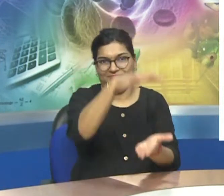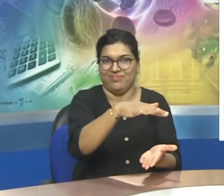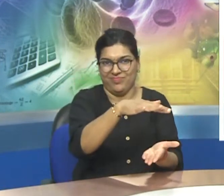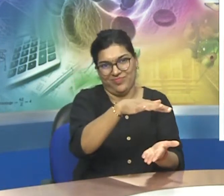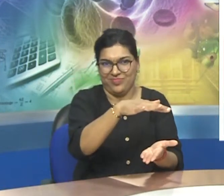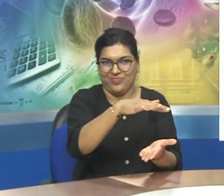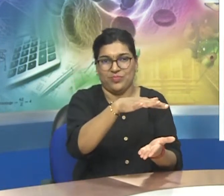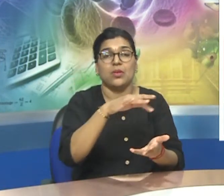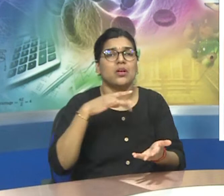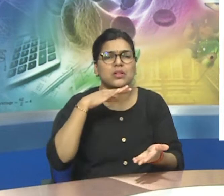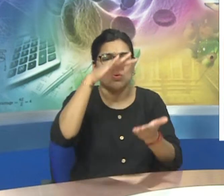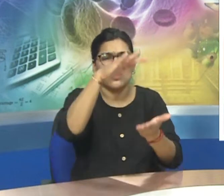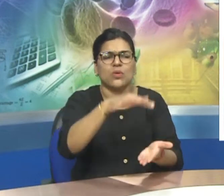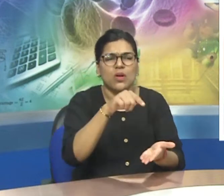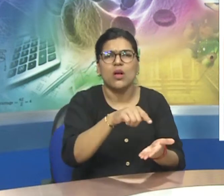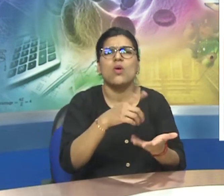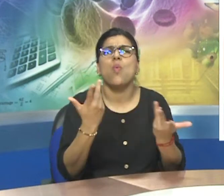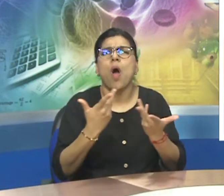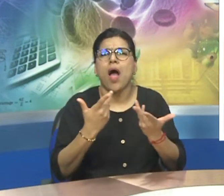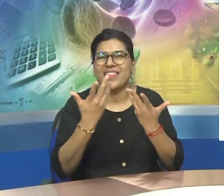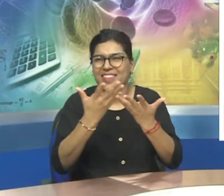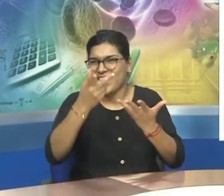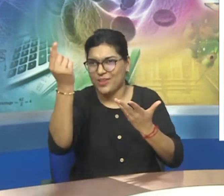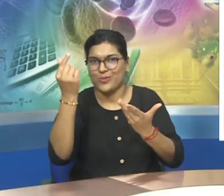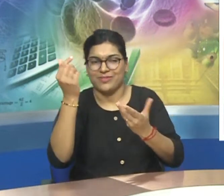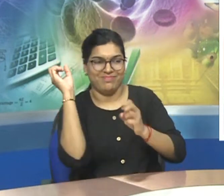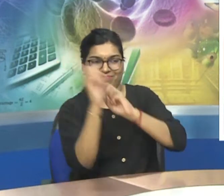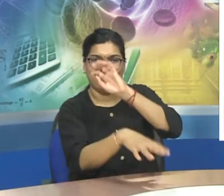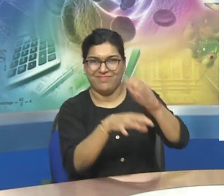And it is not uncommon that in some places